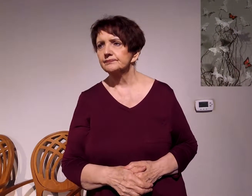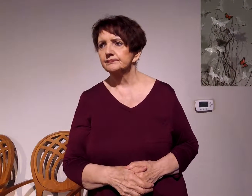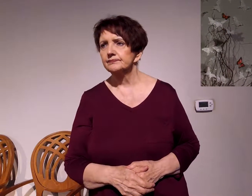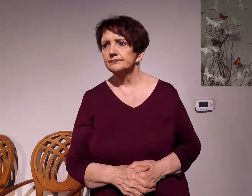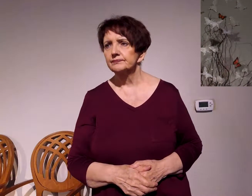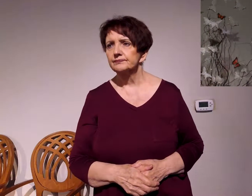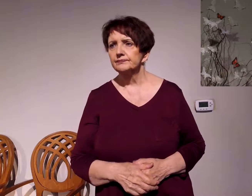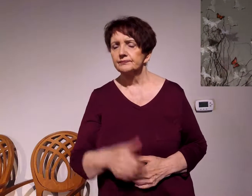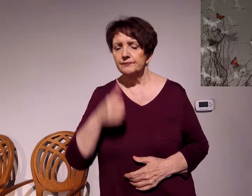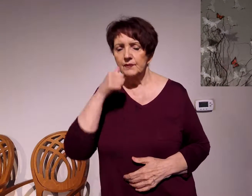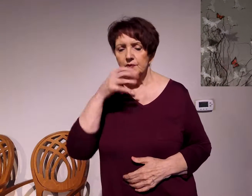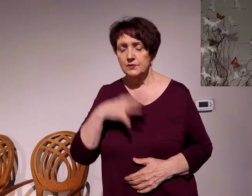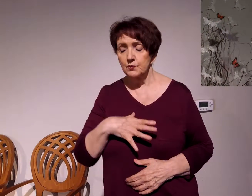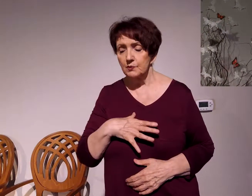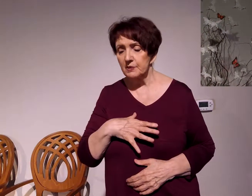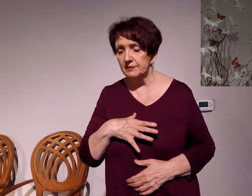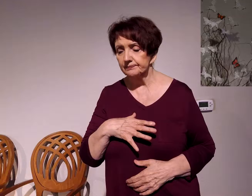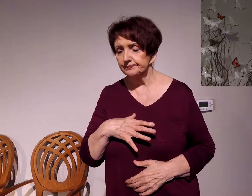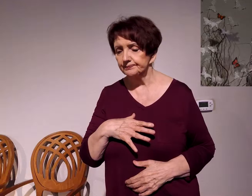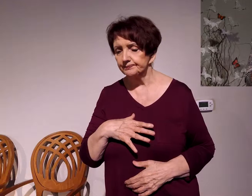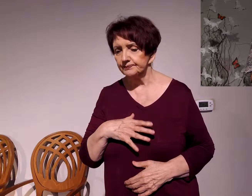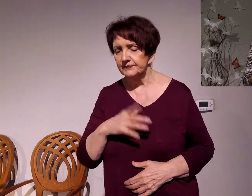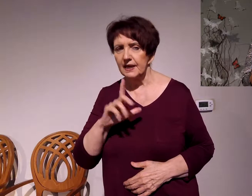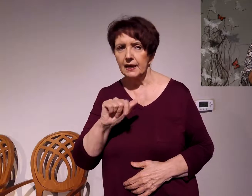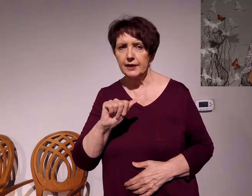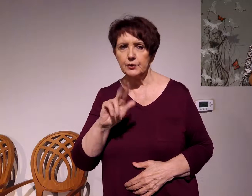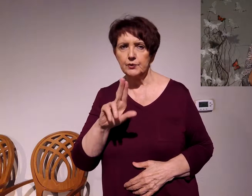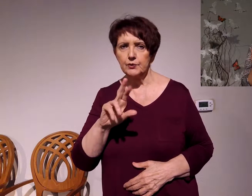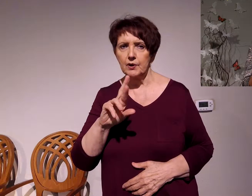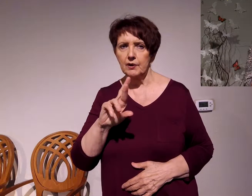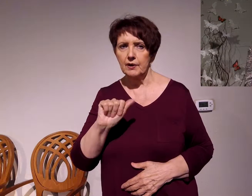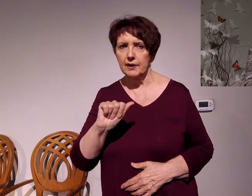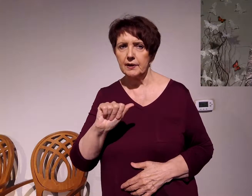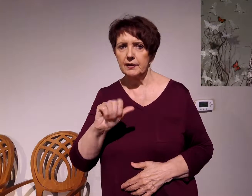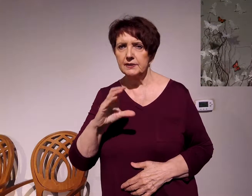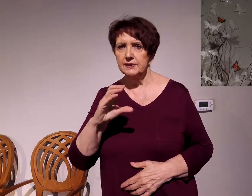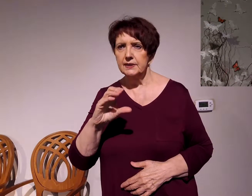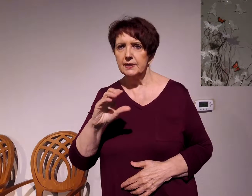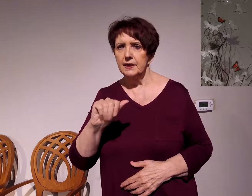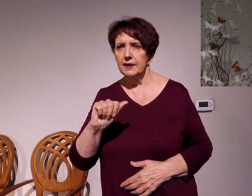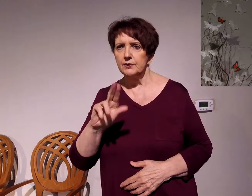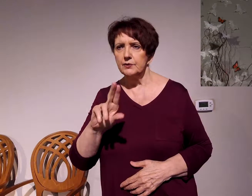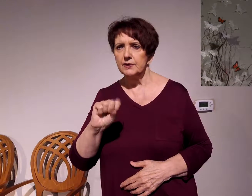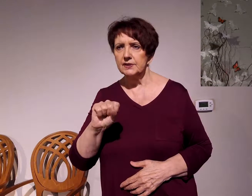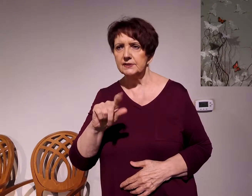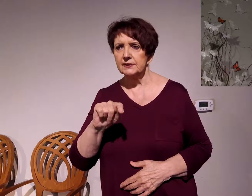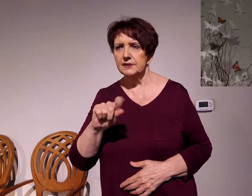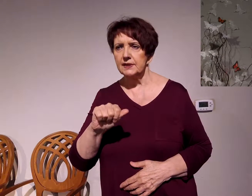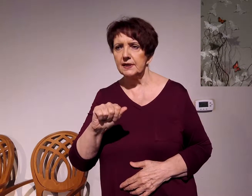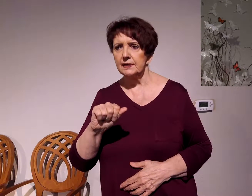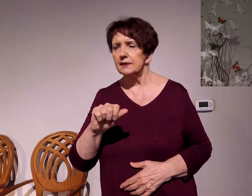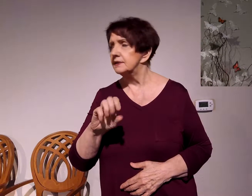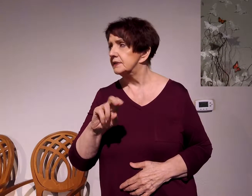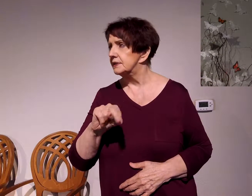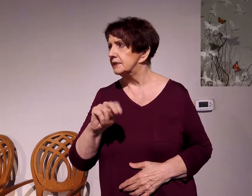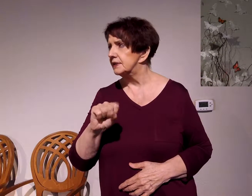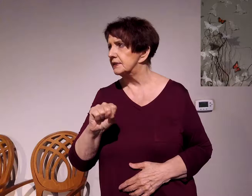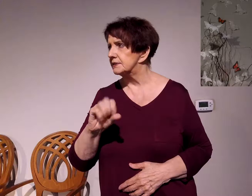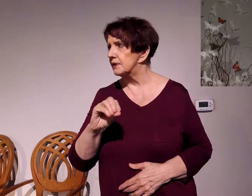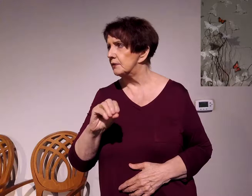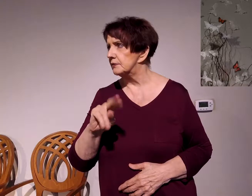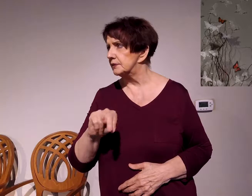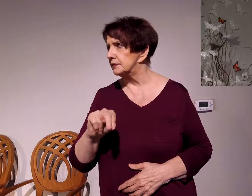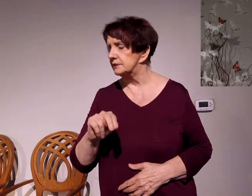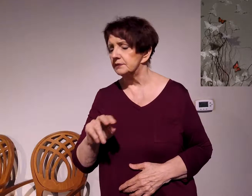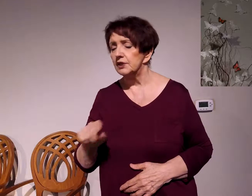This woman, I found a quote from her, Laura Carstensen from the Stanford Center on Longevity.